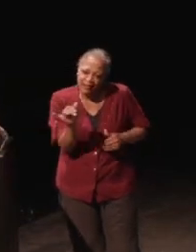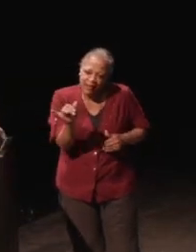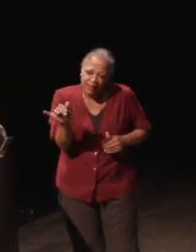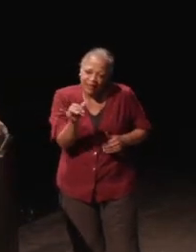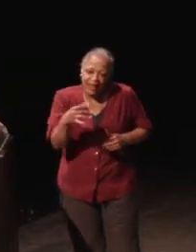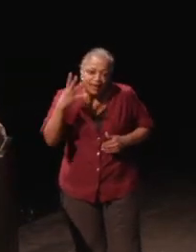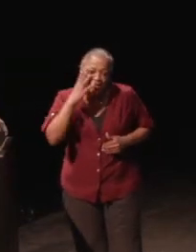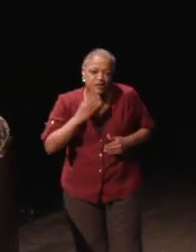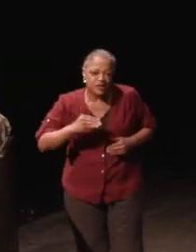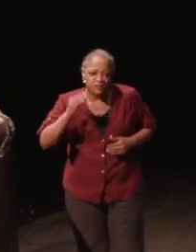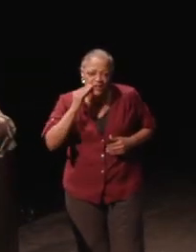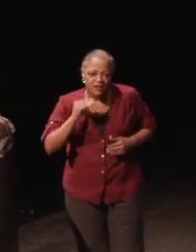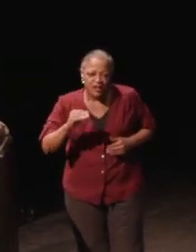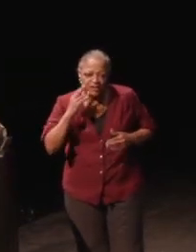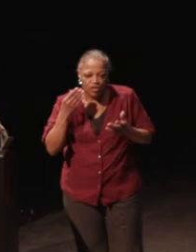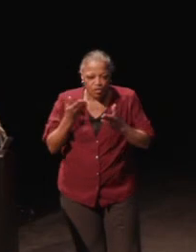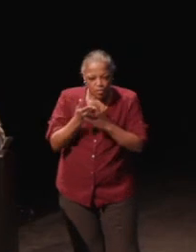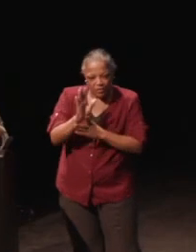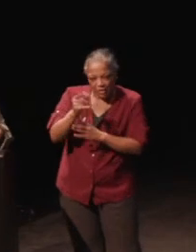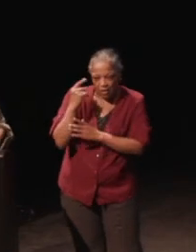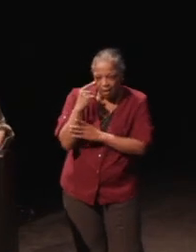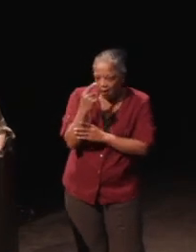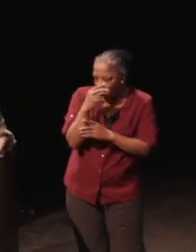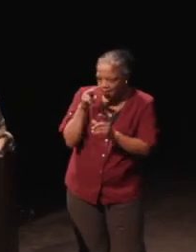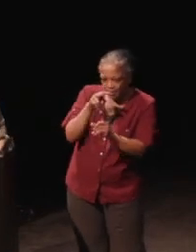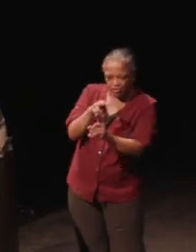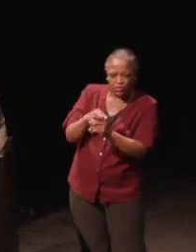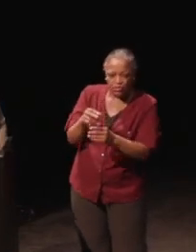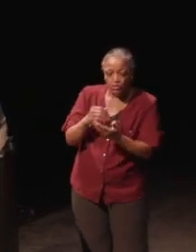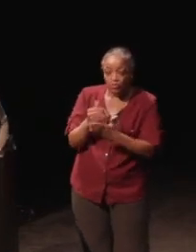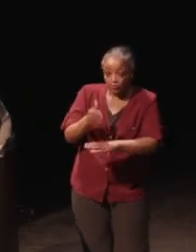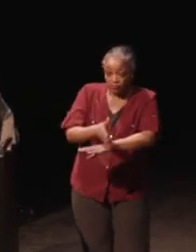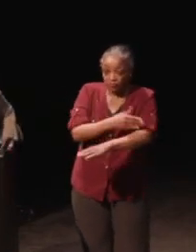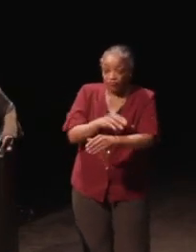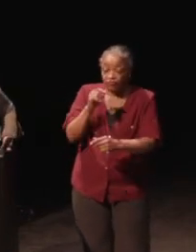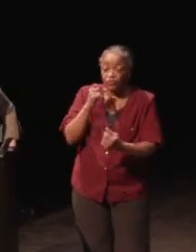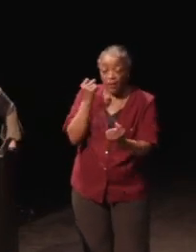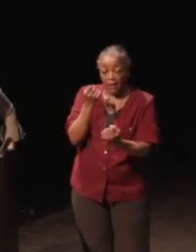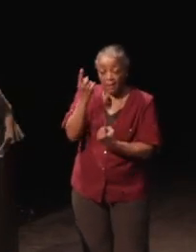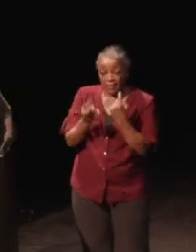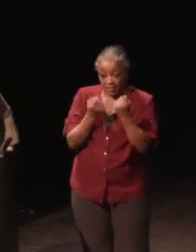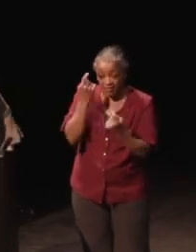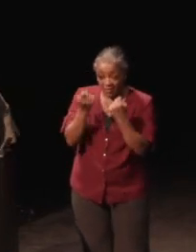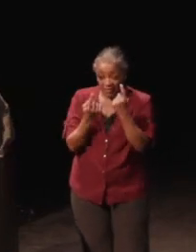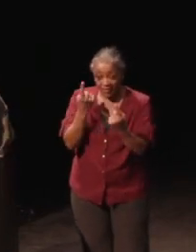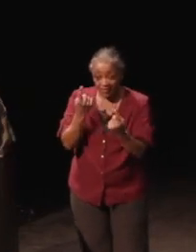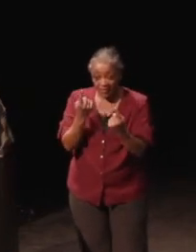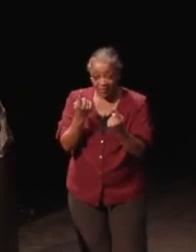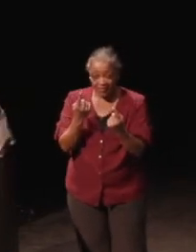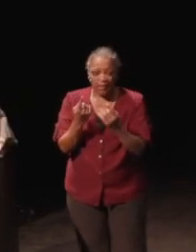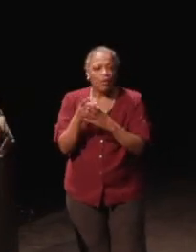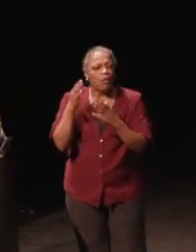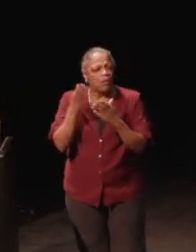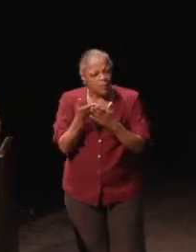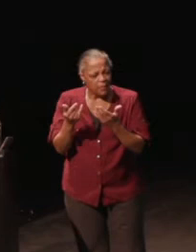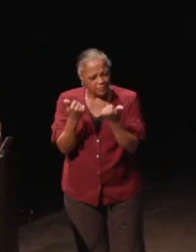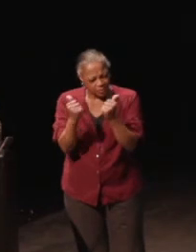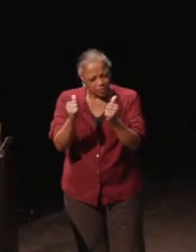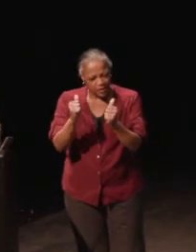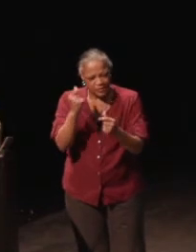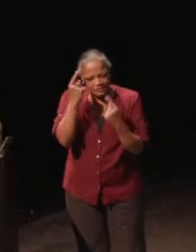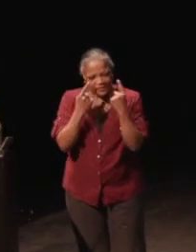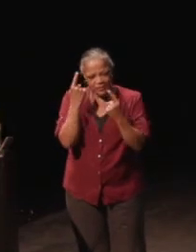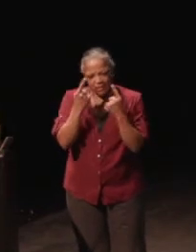an experience in order to increase empathy. So one of the things that we've been trying to think